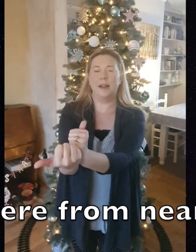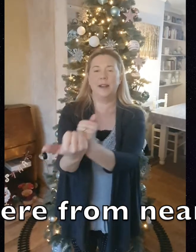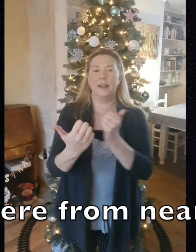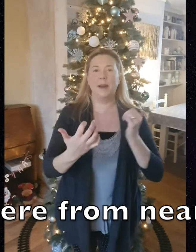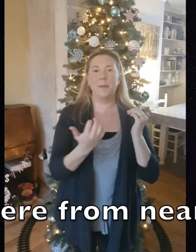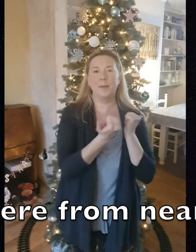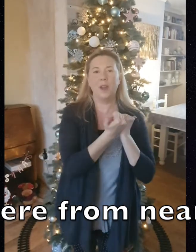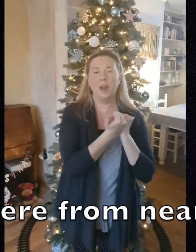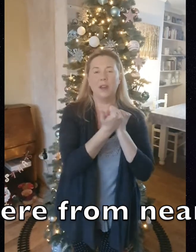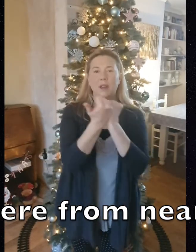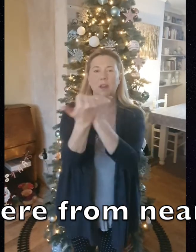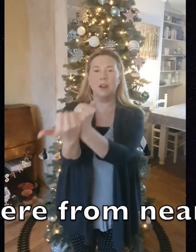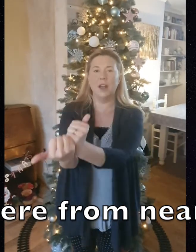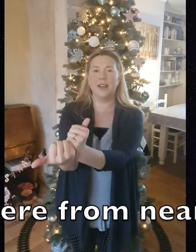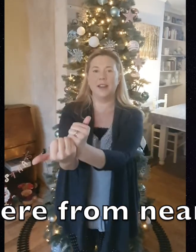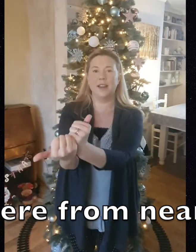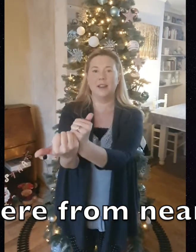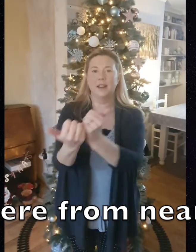that. Guided.